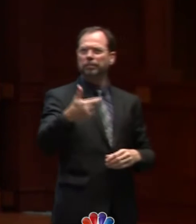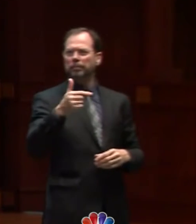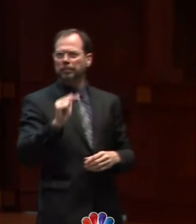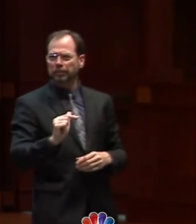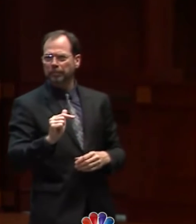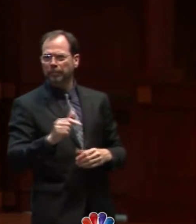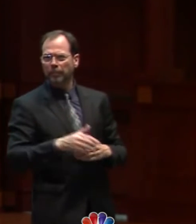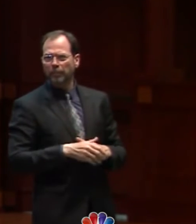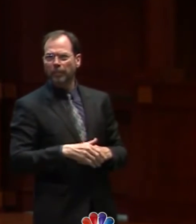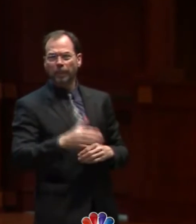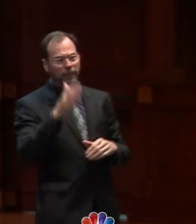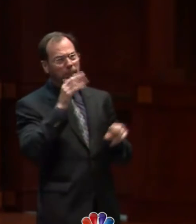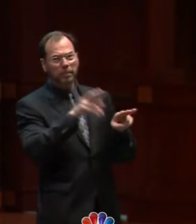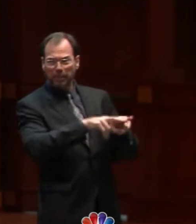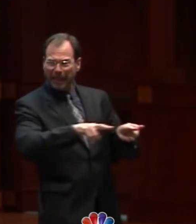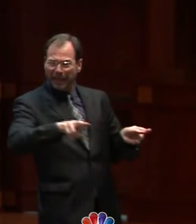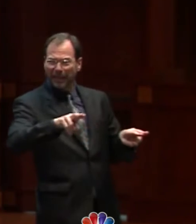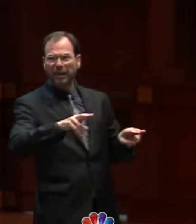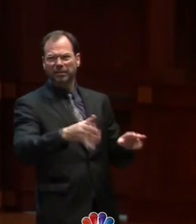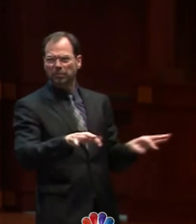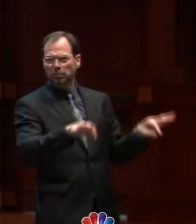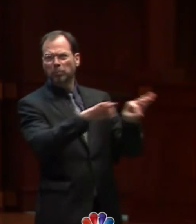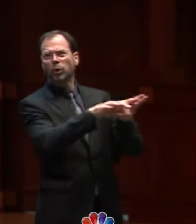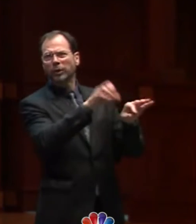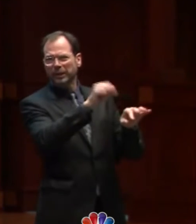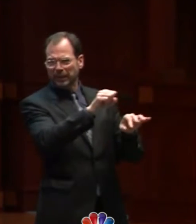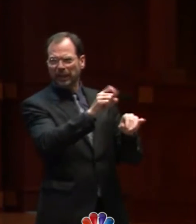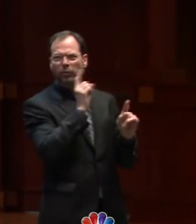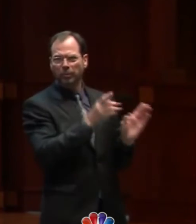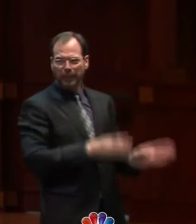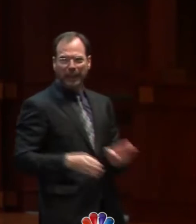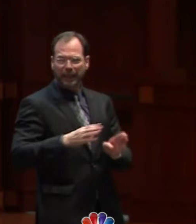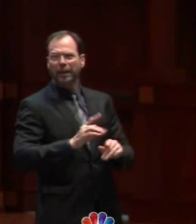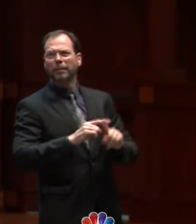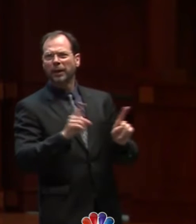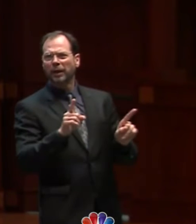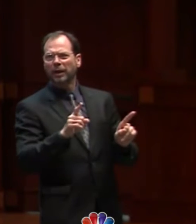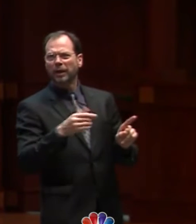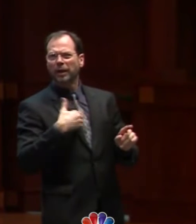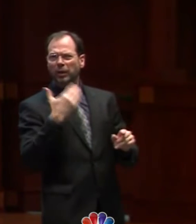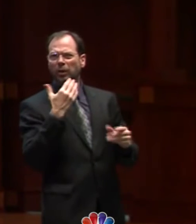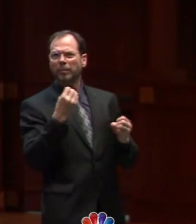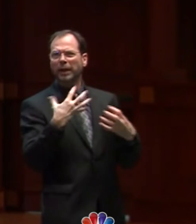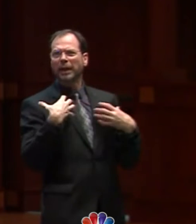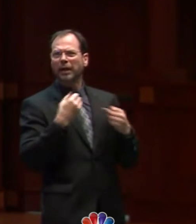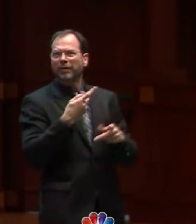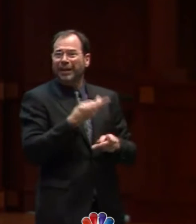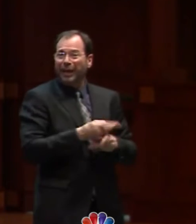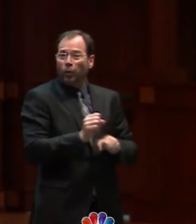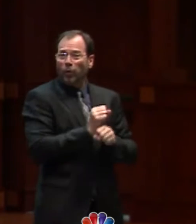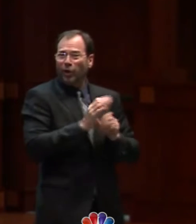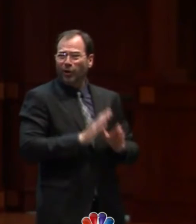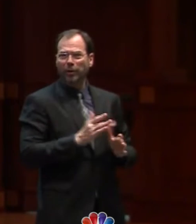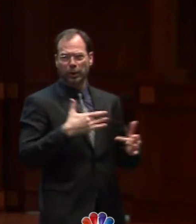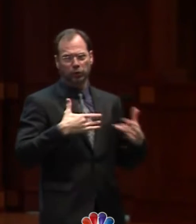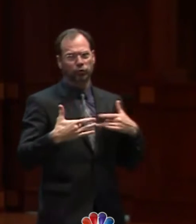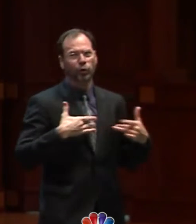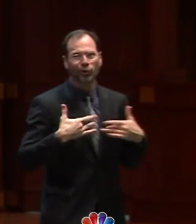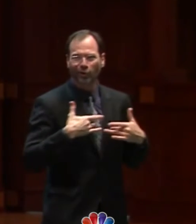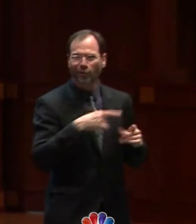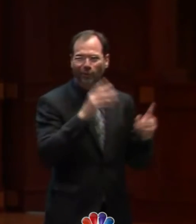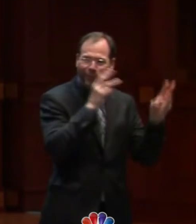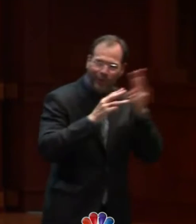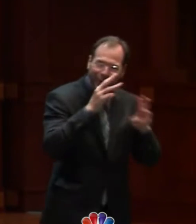Having all these beds is definitely something very important for preparation, but I know that a lot of healthcare workers are also concerned, like